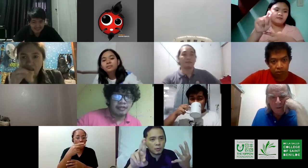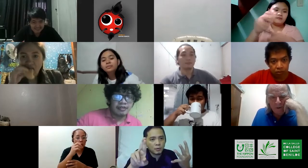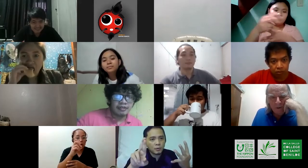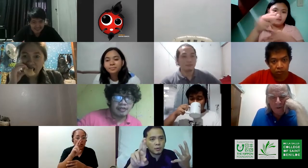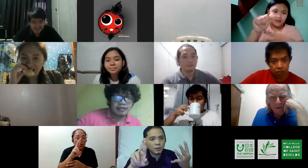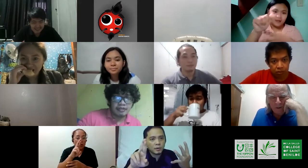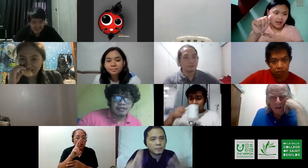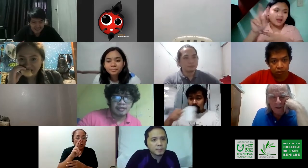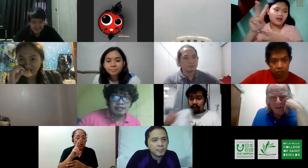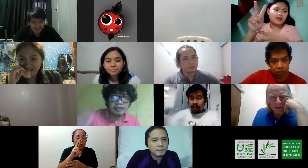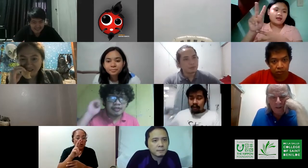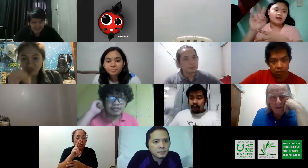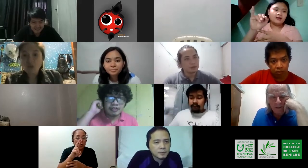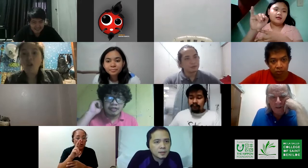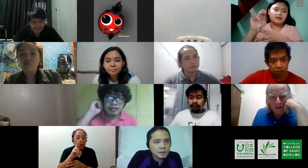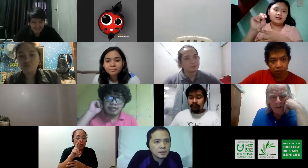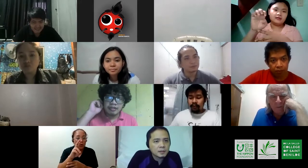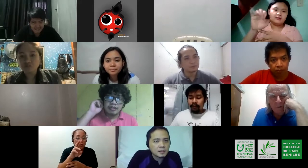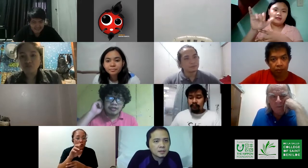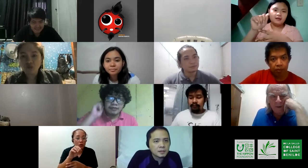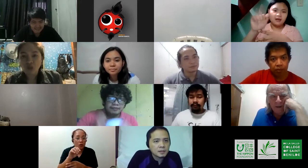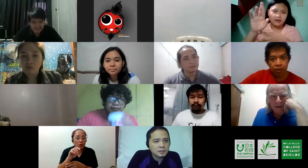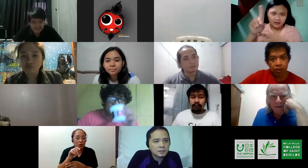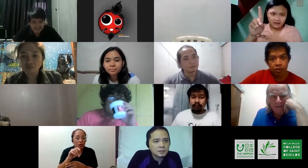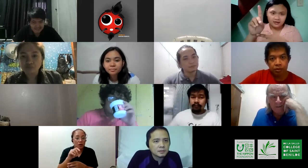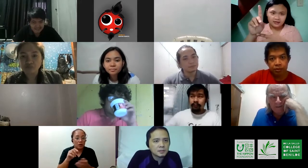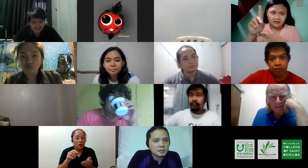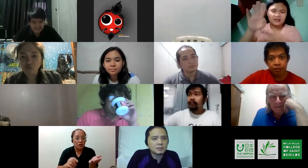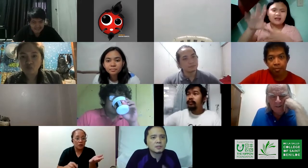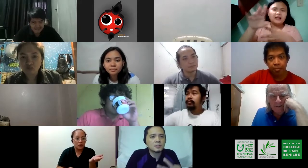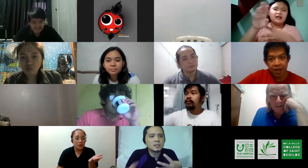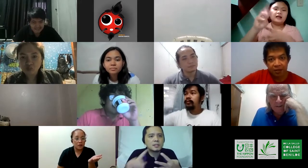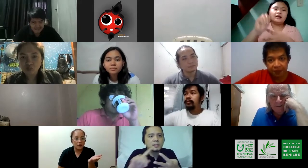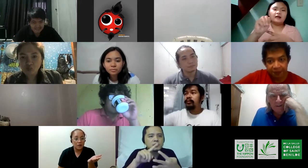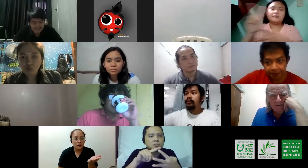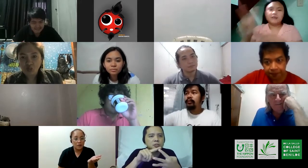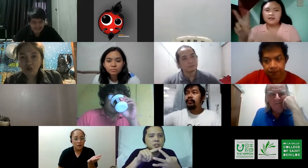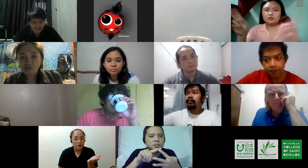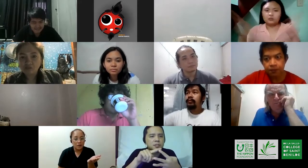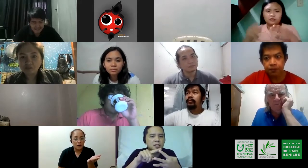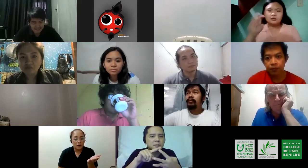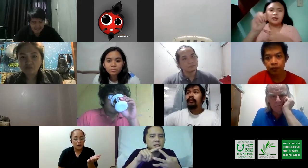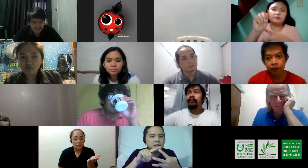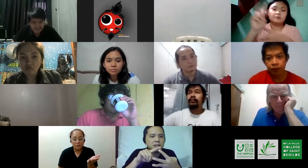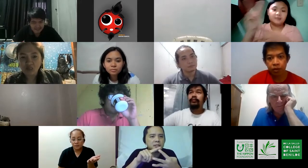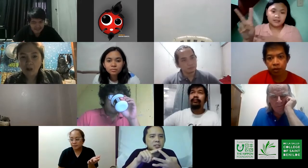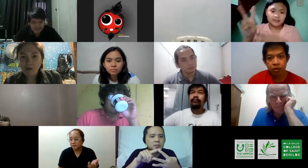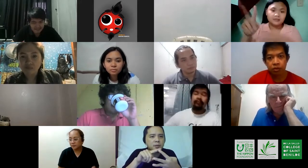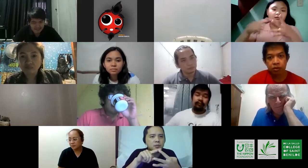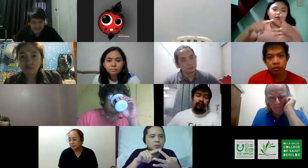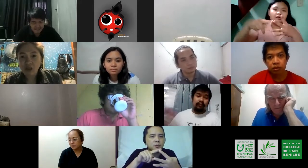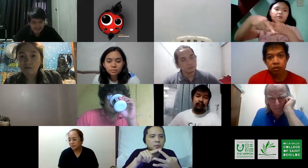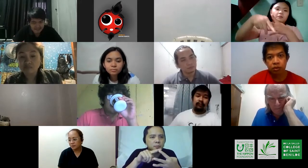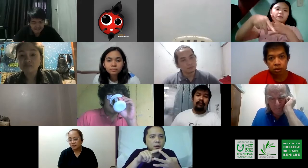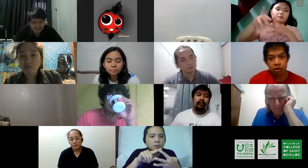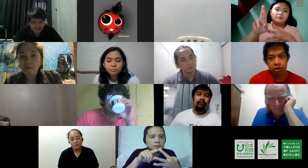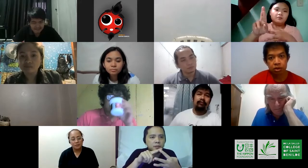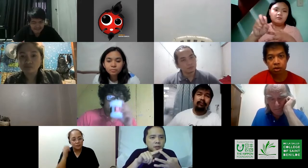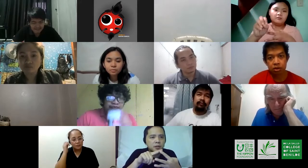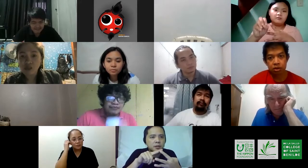KHOR, Thailand, and Adamaro, Ghana. So Jasmine saying, just to review, Martha's Vineyard,